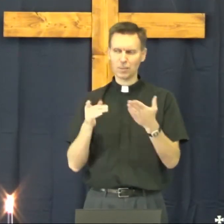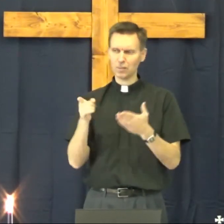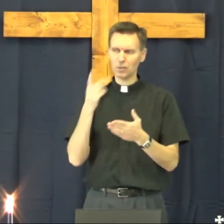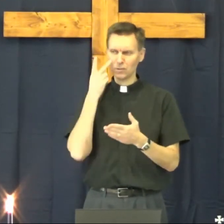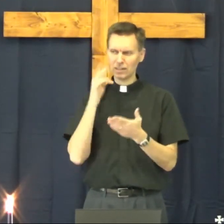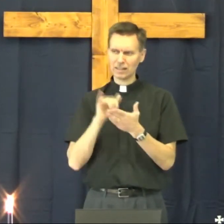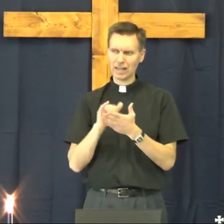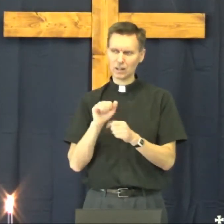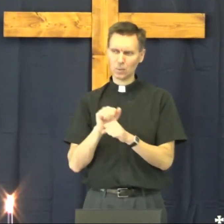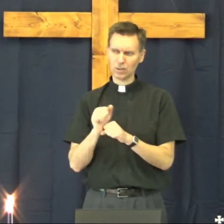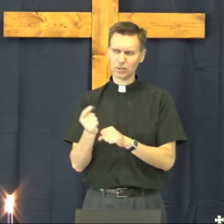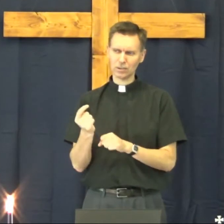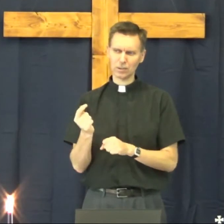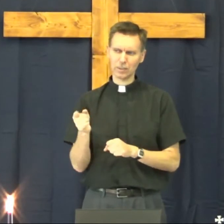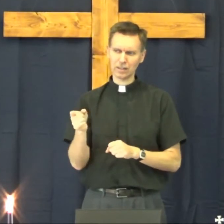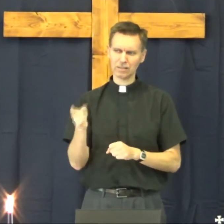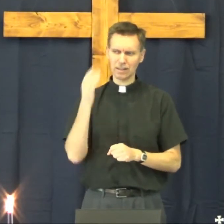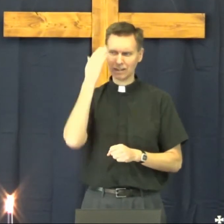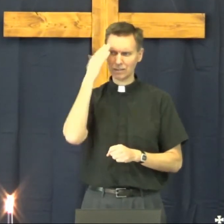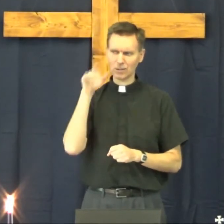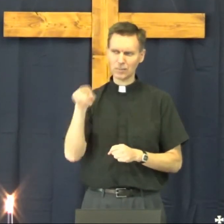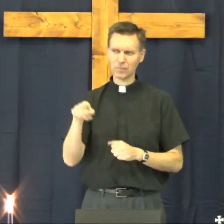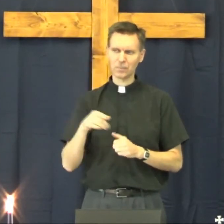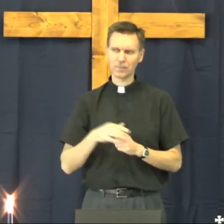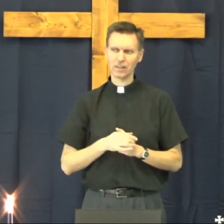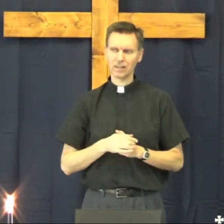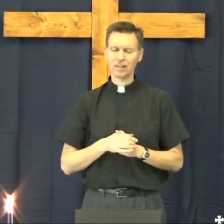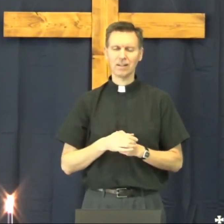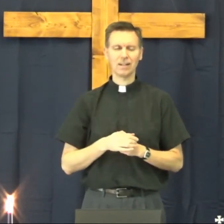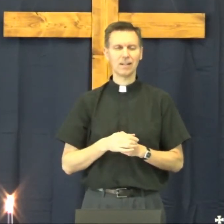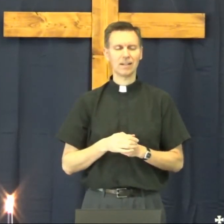Maybe you've seen that at work a little bit, I don't know.